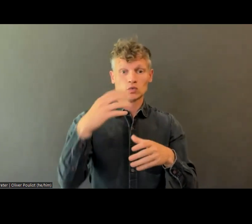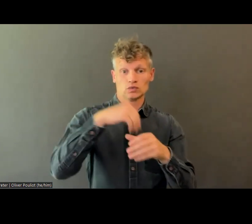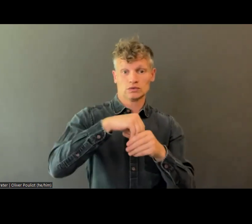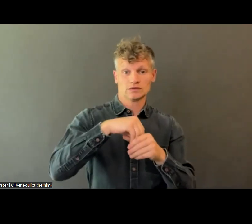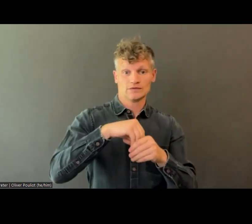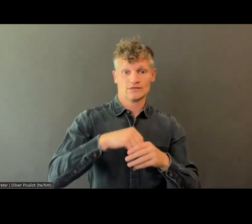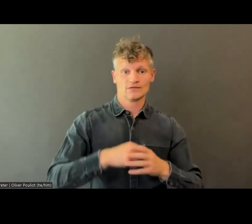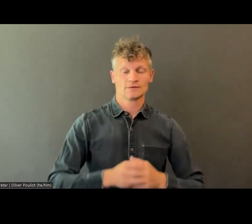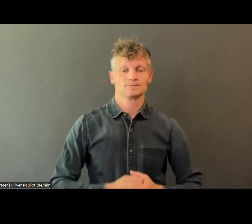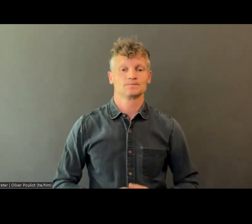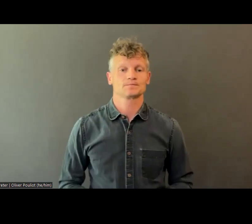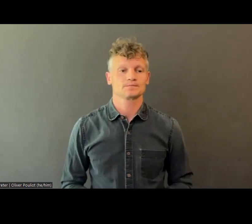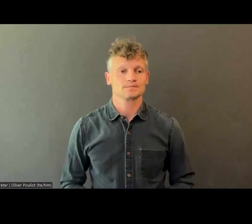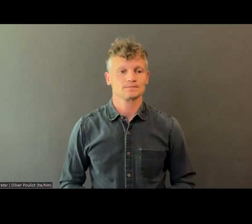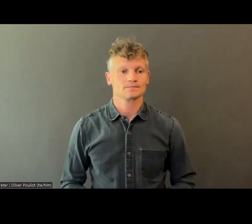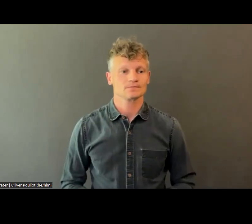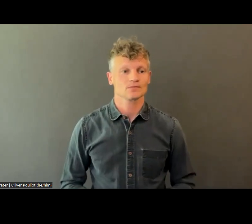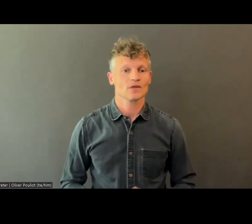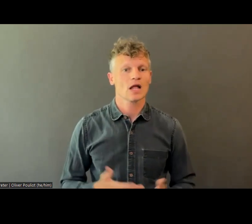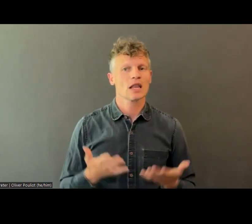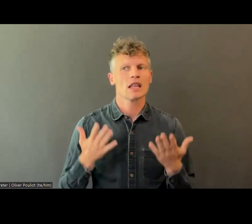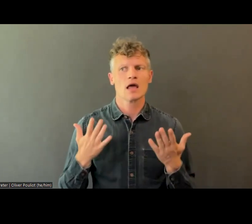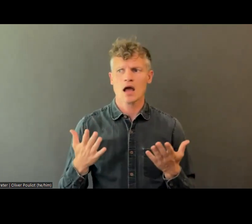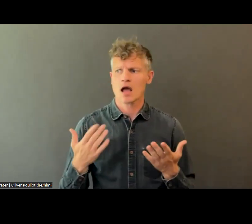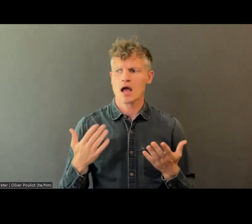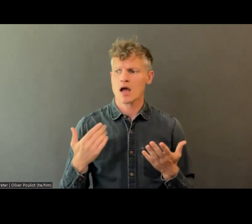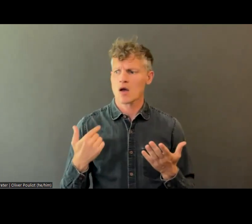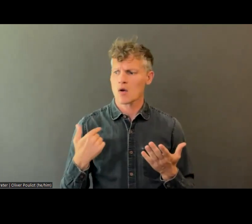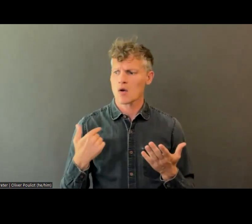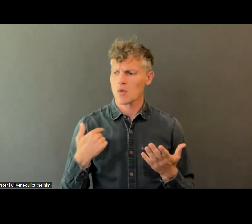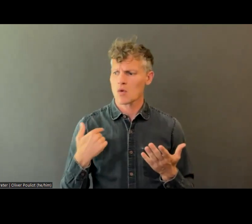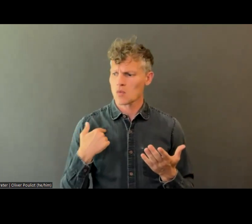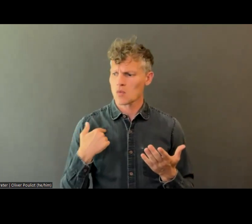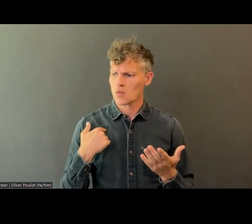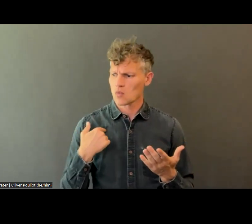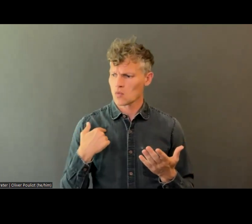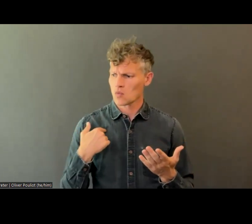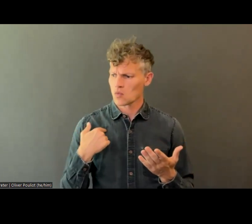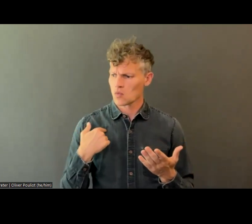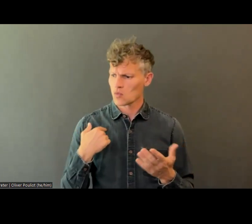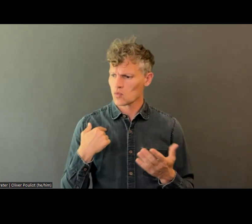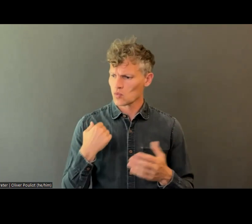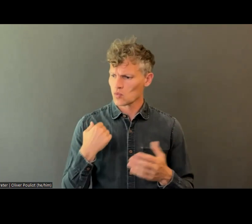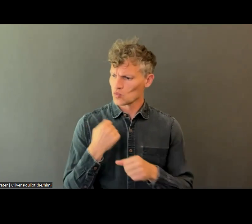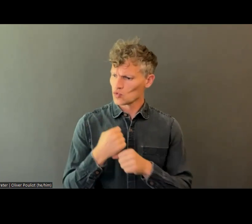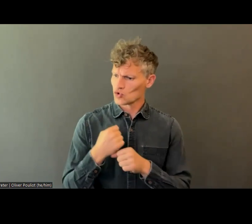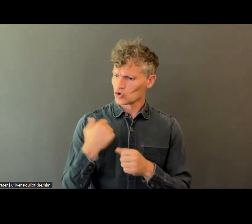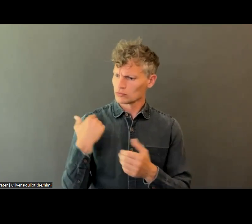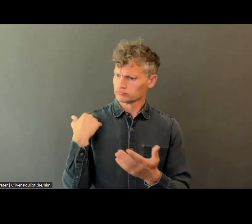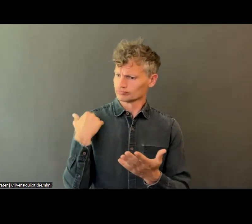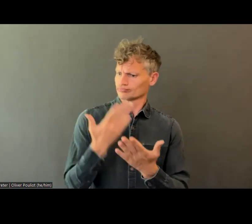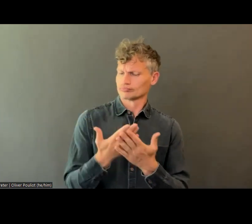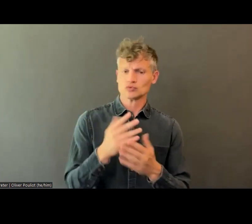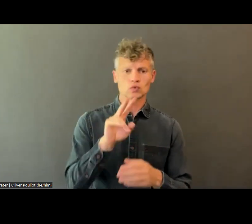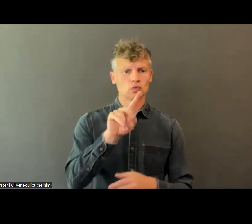order to try and make sure that we can help the company spend its money wisely and spend money on the